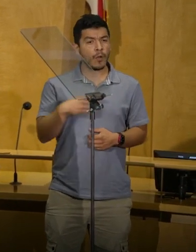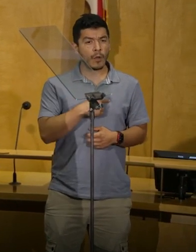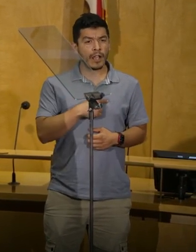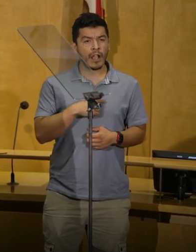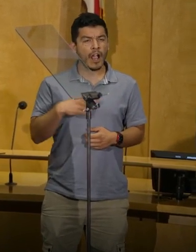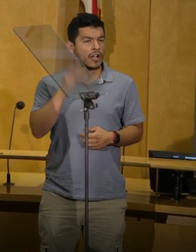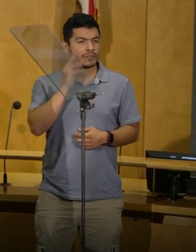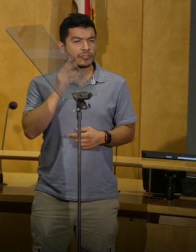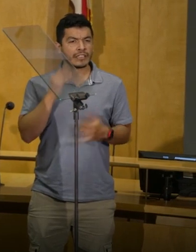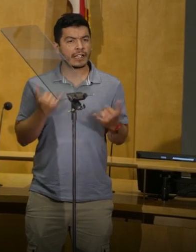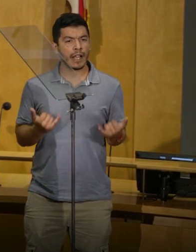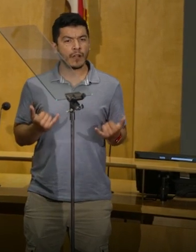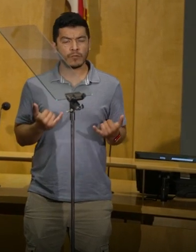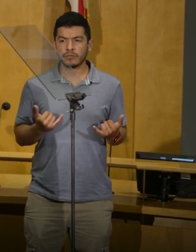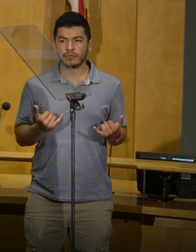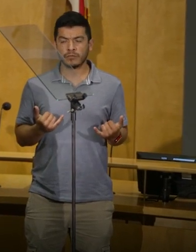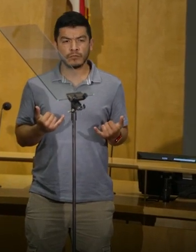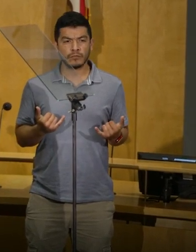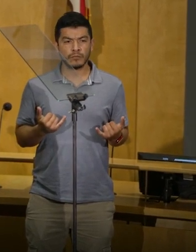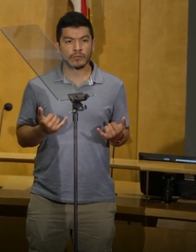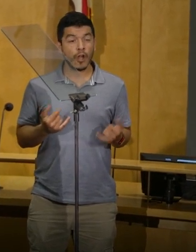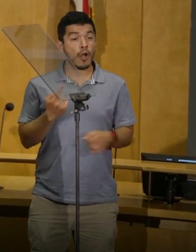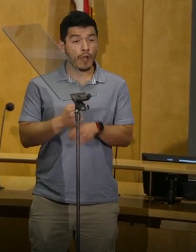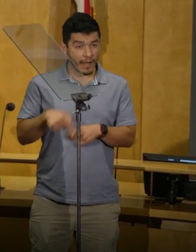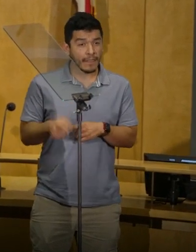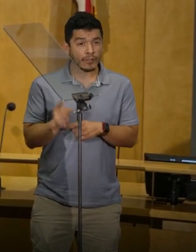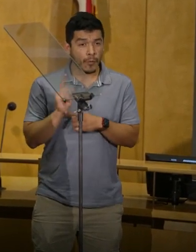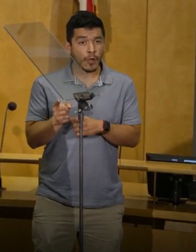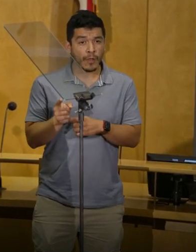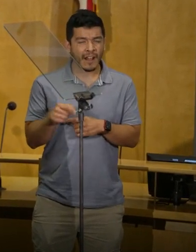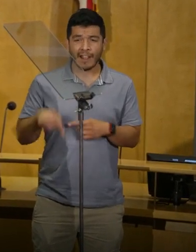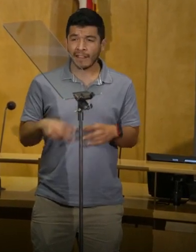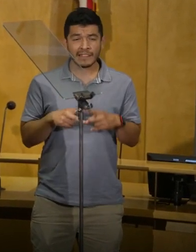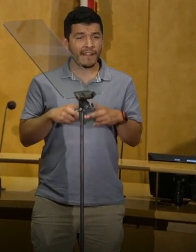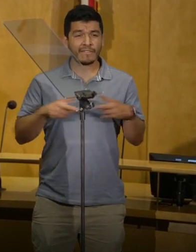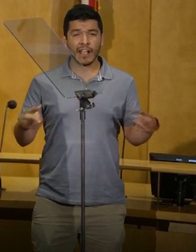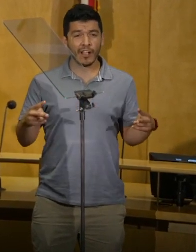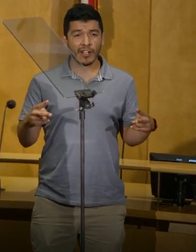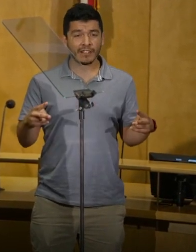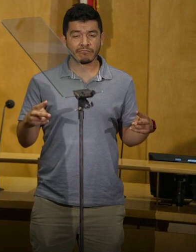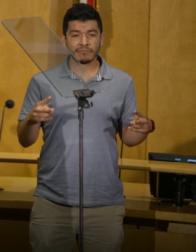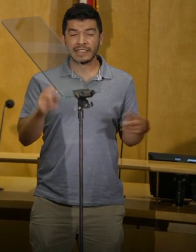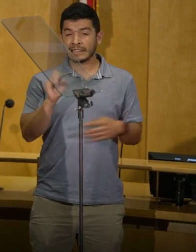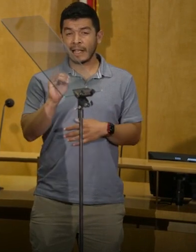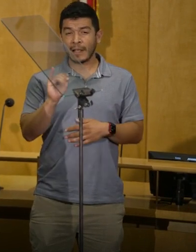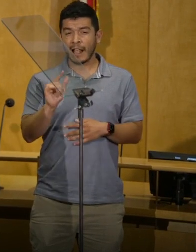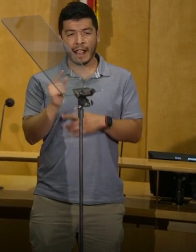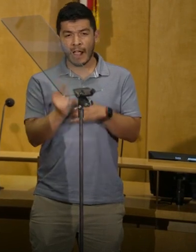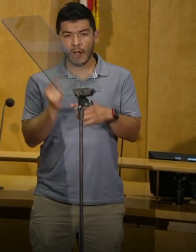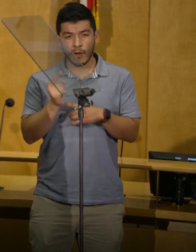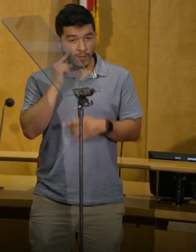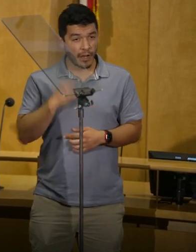are experiencing that right at this moment. This is a very seminal hour for